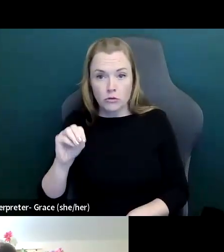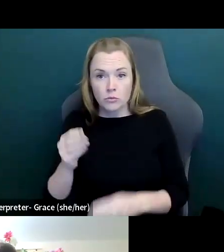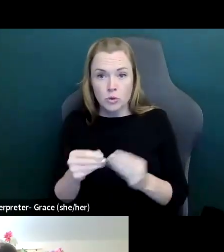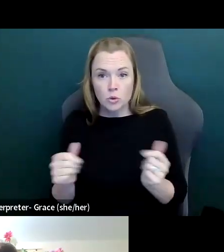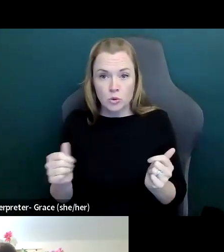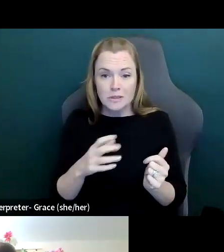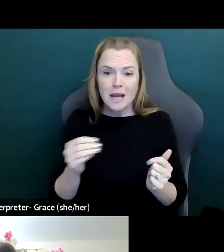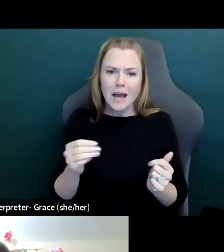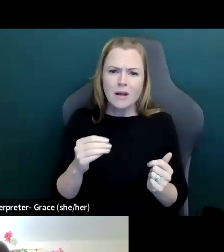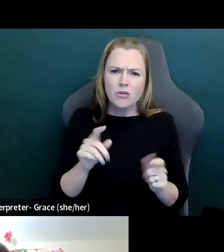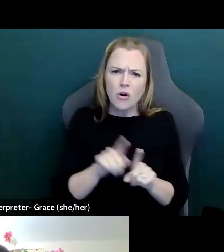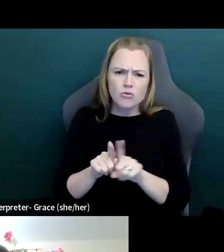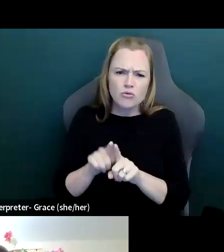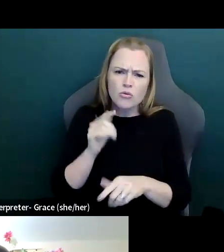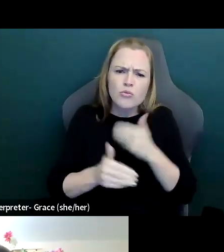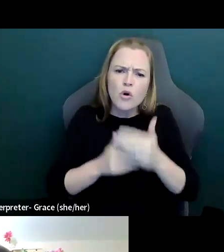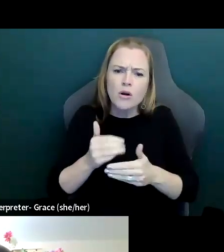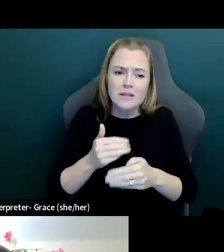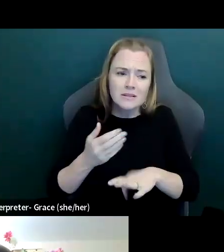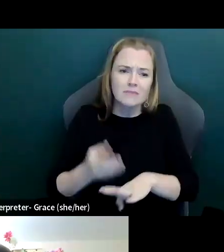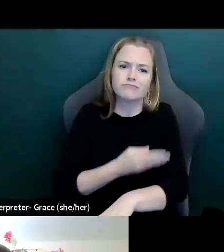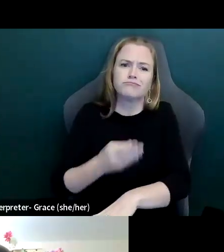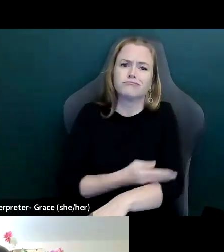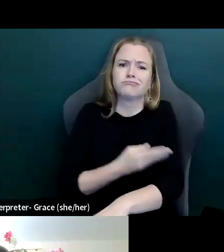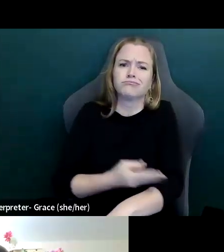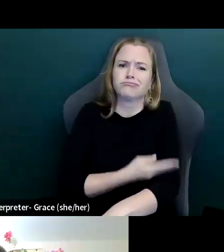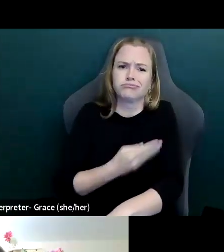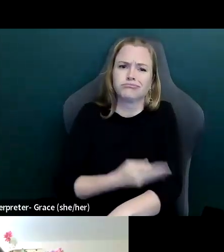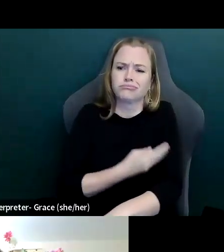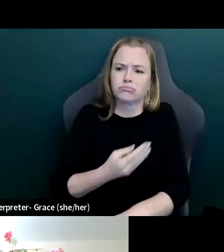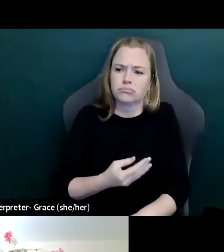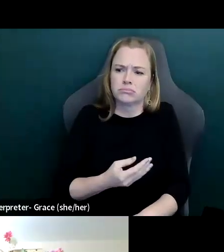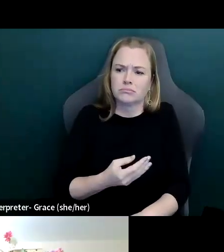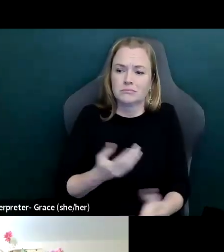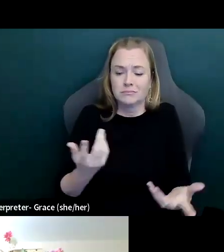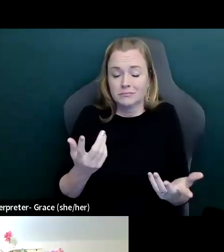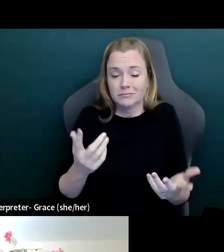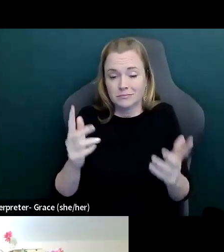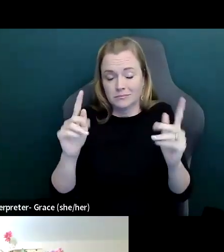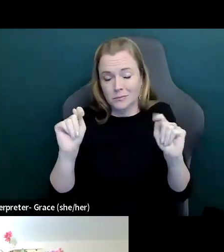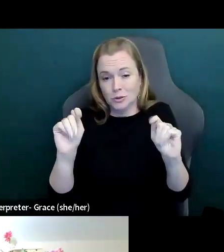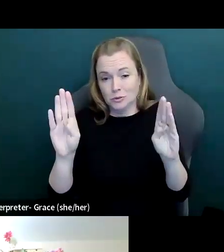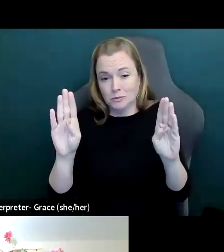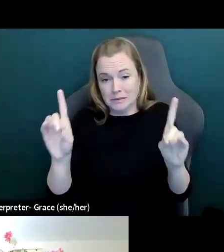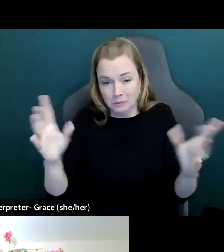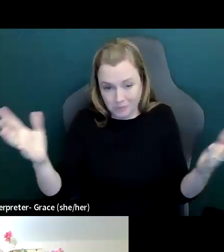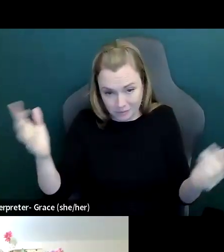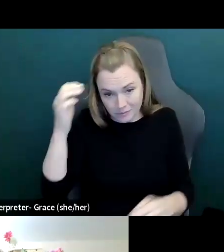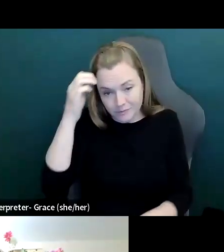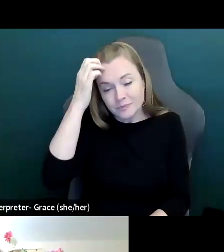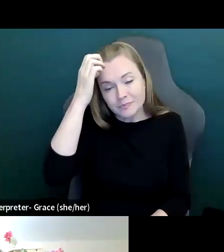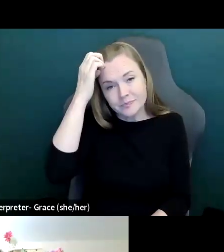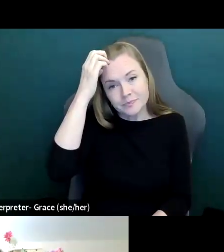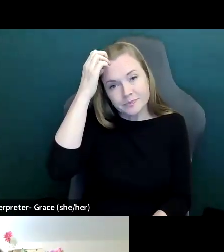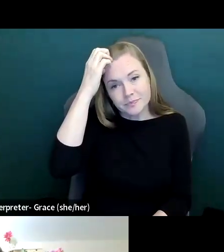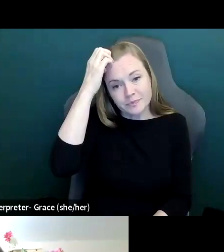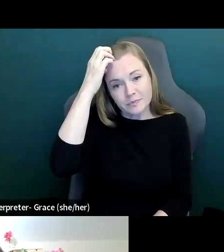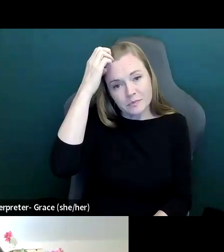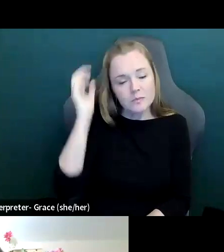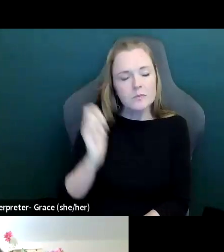of modernizing it to be determined exactly what that looks like. But I think,